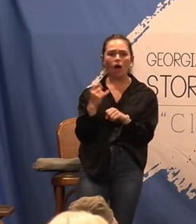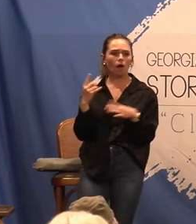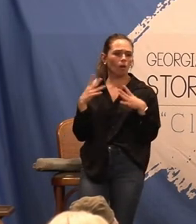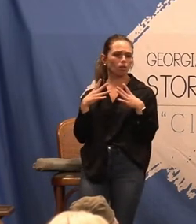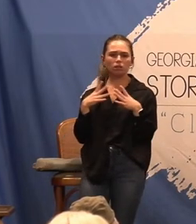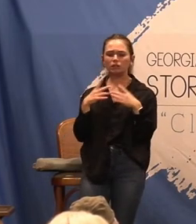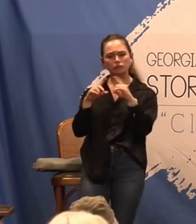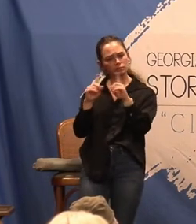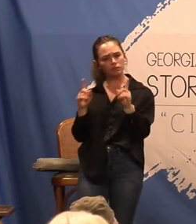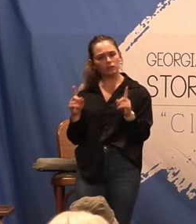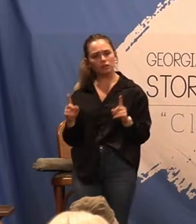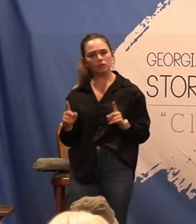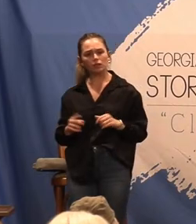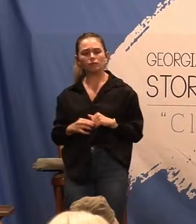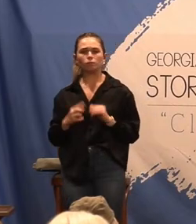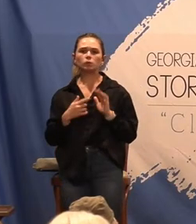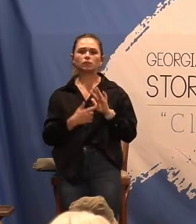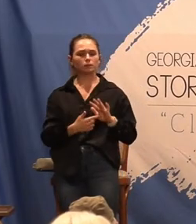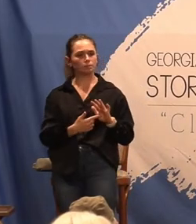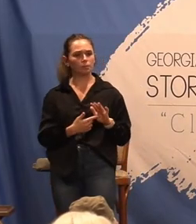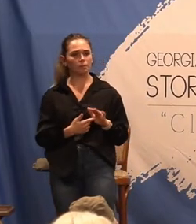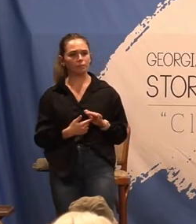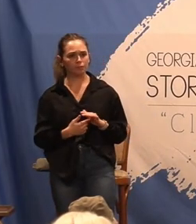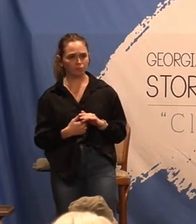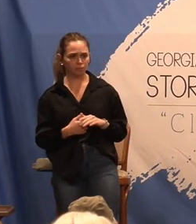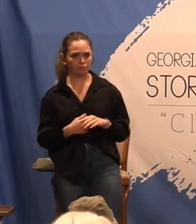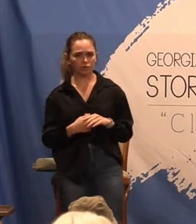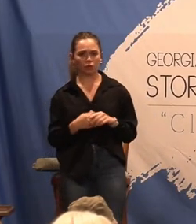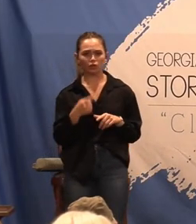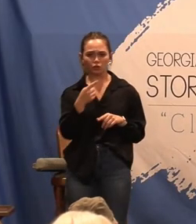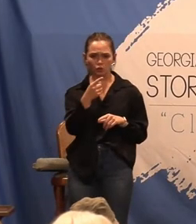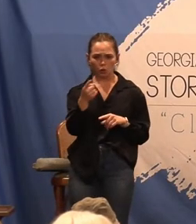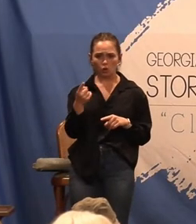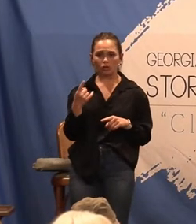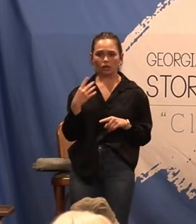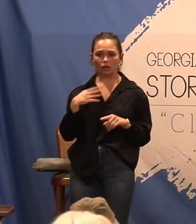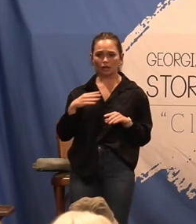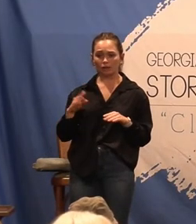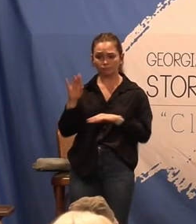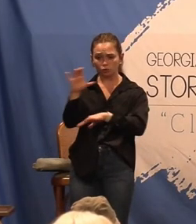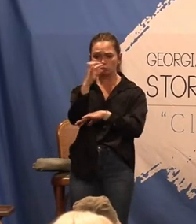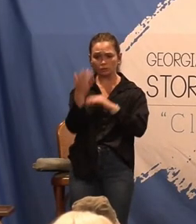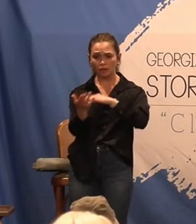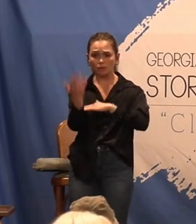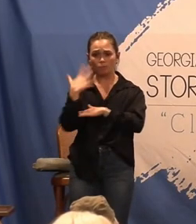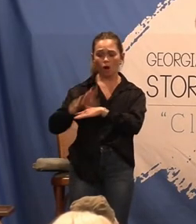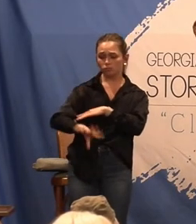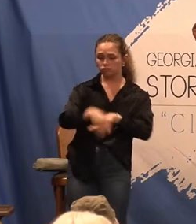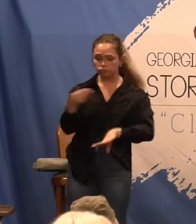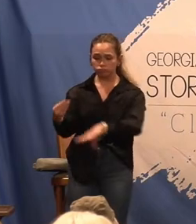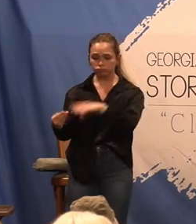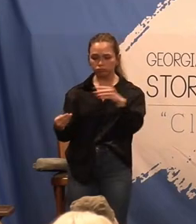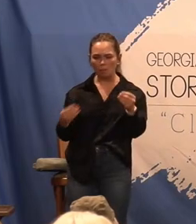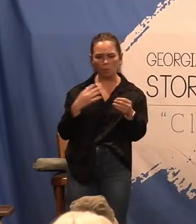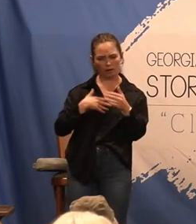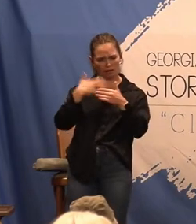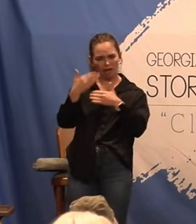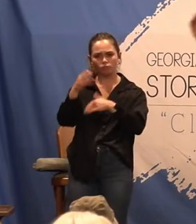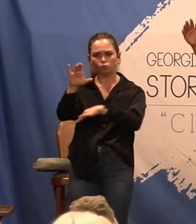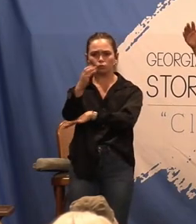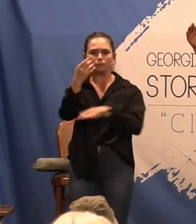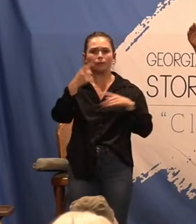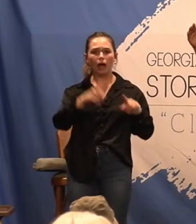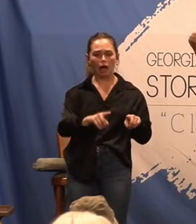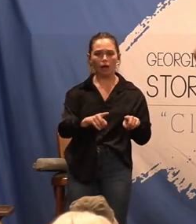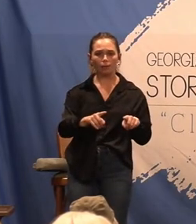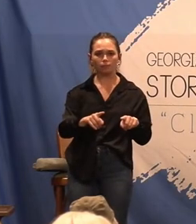holidays. For example, you guys open your presents on Christmas morning, the morning after Christmas,